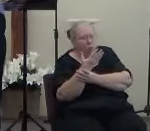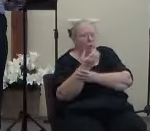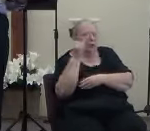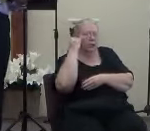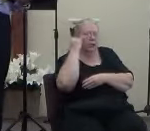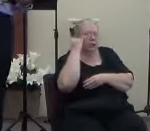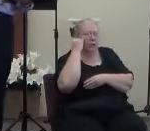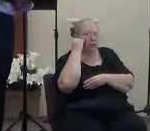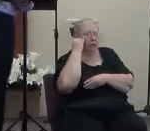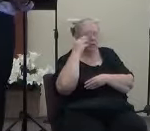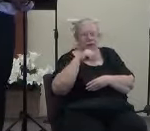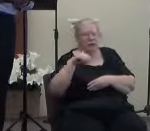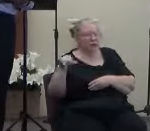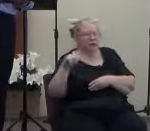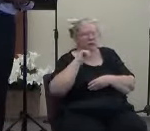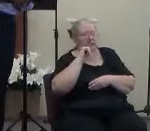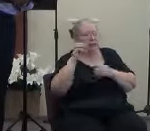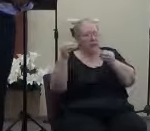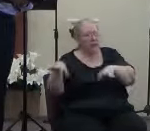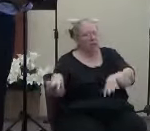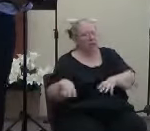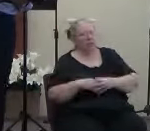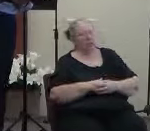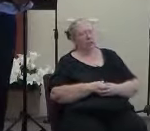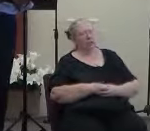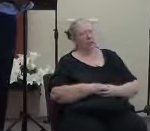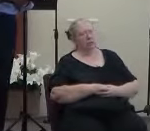and drop it in your yard that looks like a golf course.